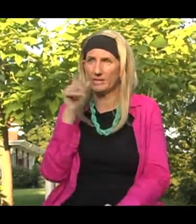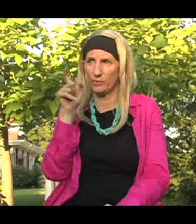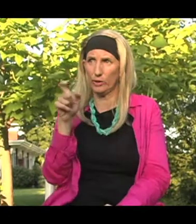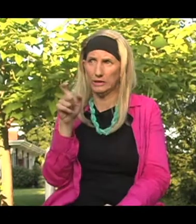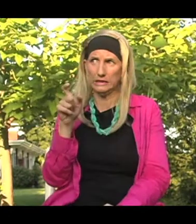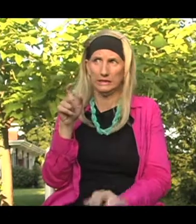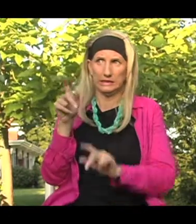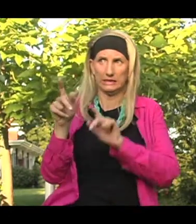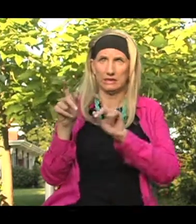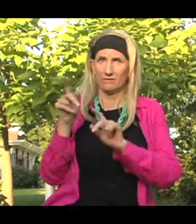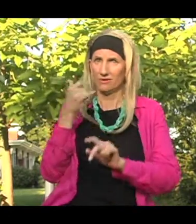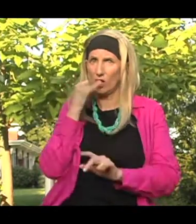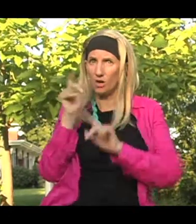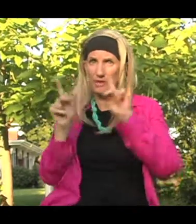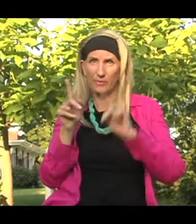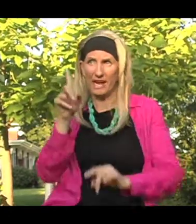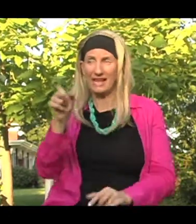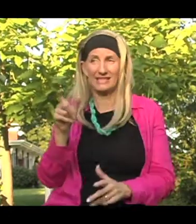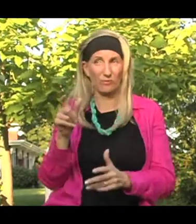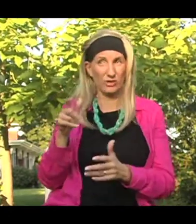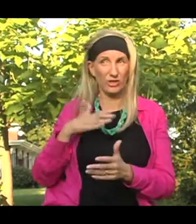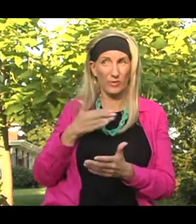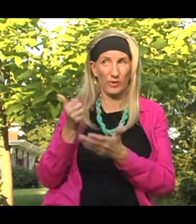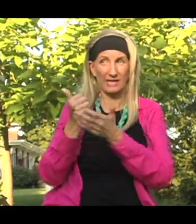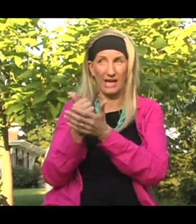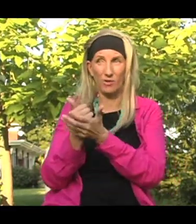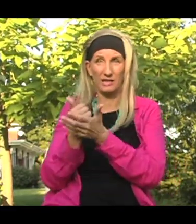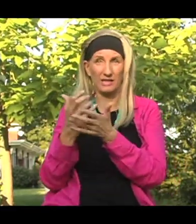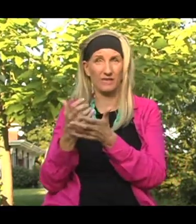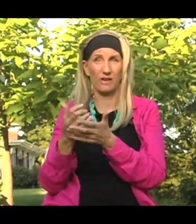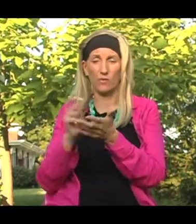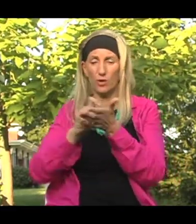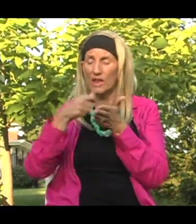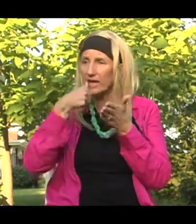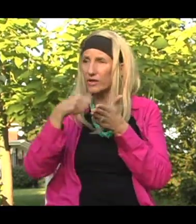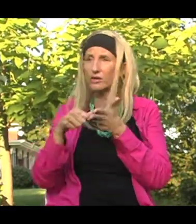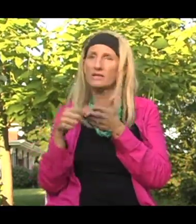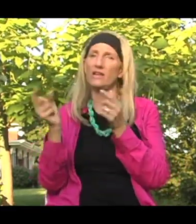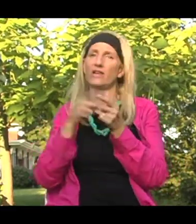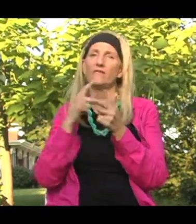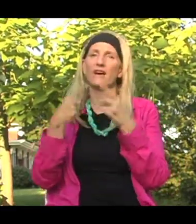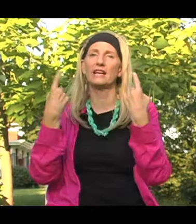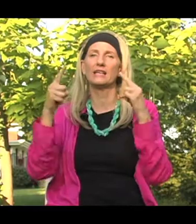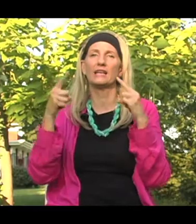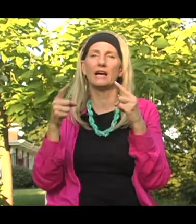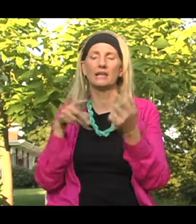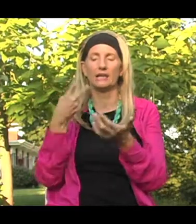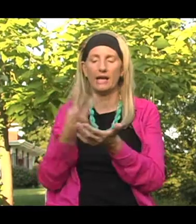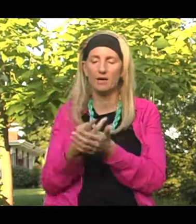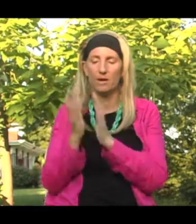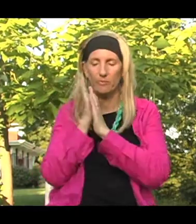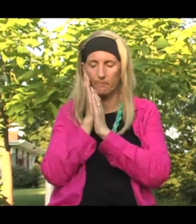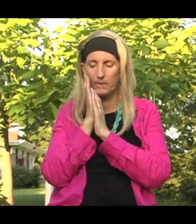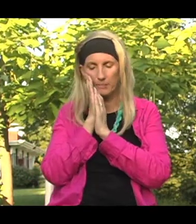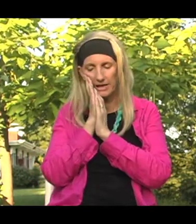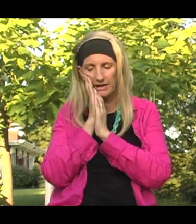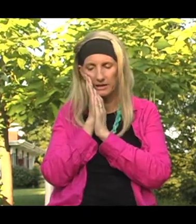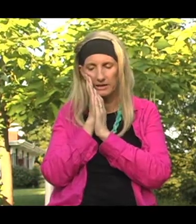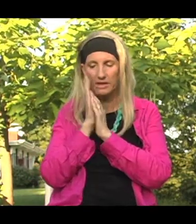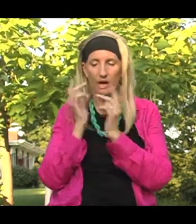people and ask them, would you be willing to help give? I wrote letters, and then finally I had to lay on my bed. I was